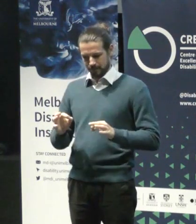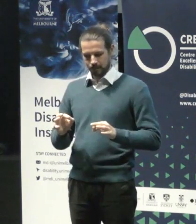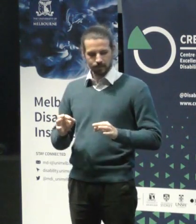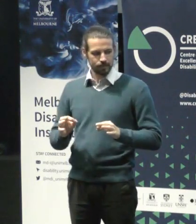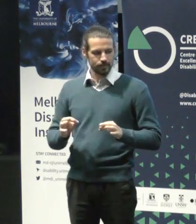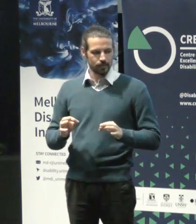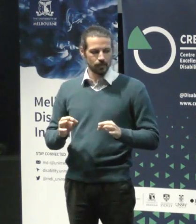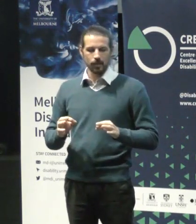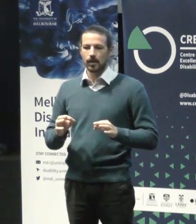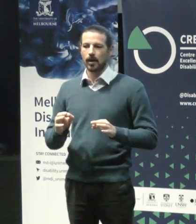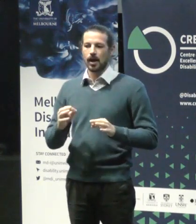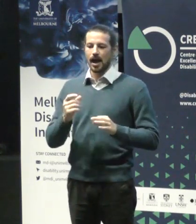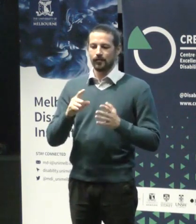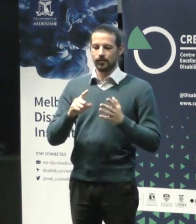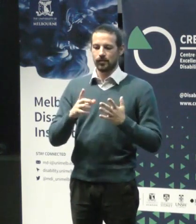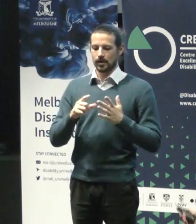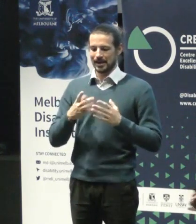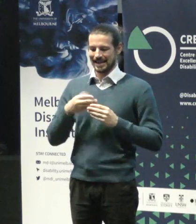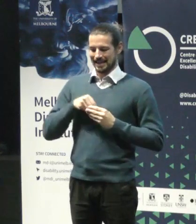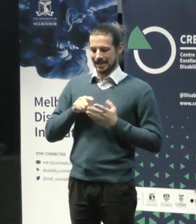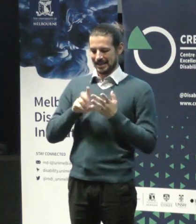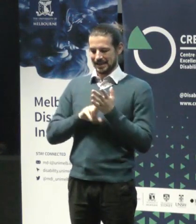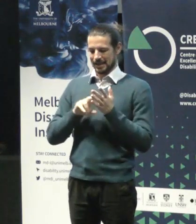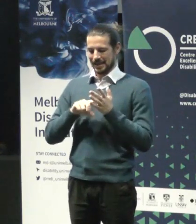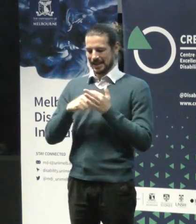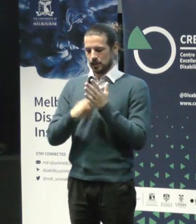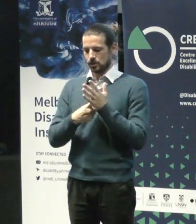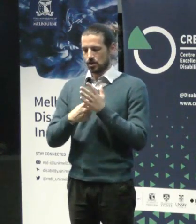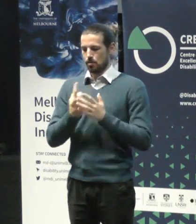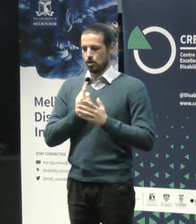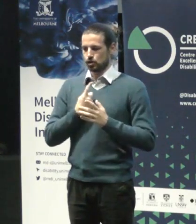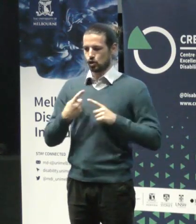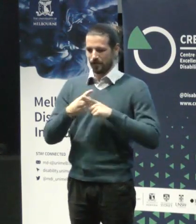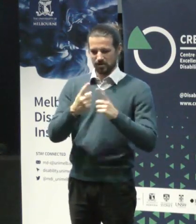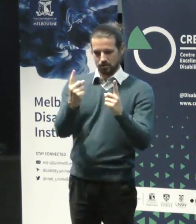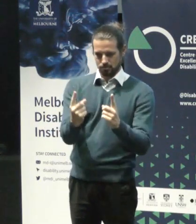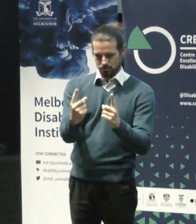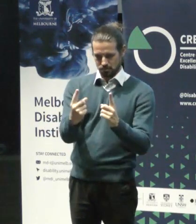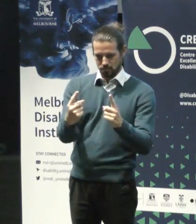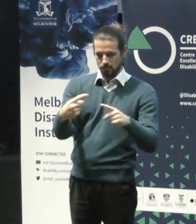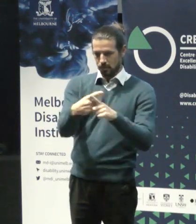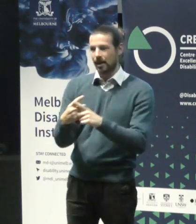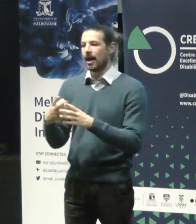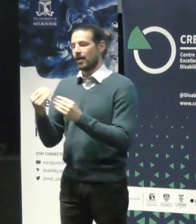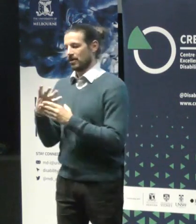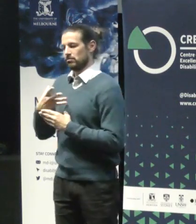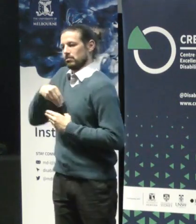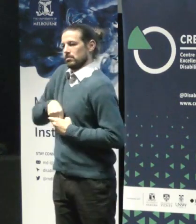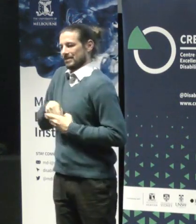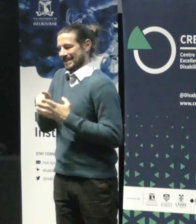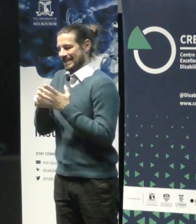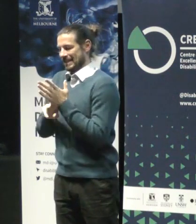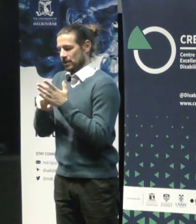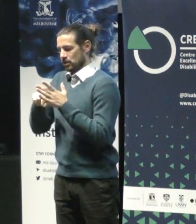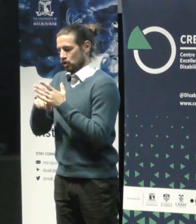it. There's interpersonal conflict, i.e. between two people. And there's intrapersonal conflict, like